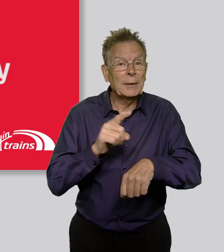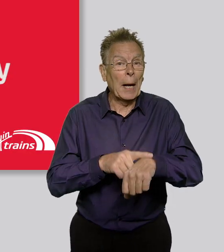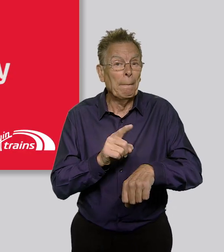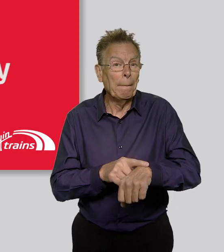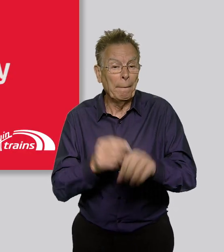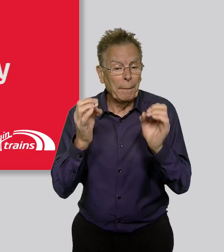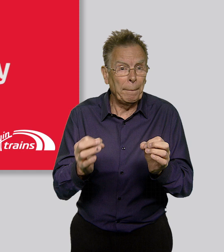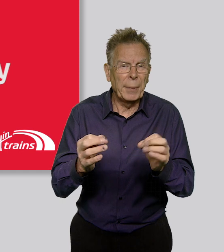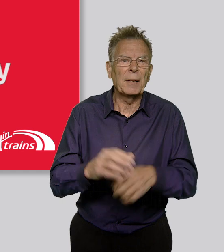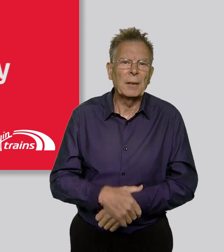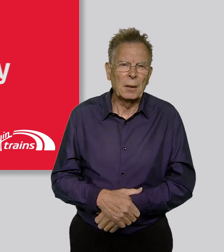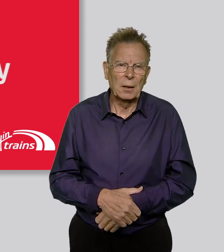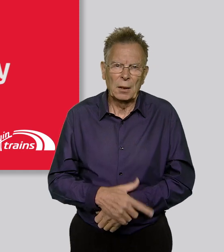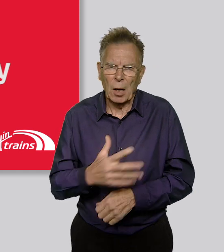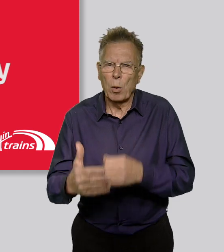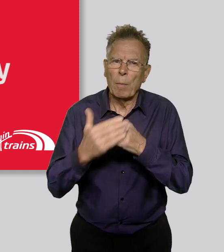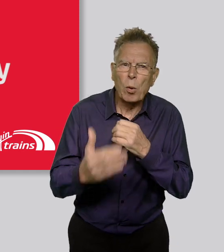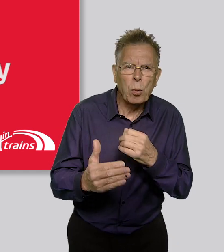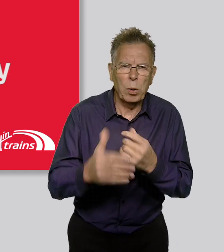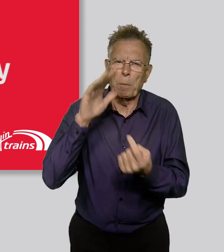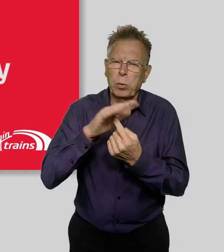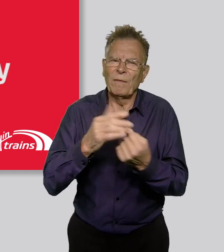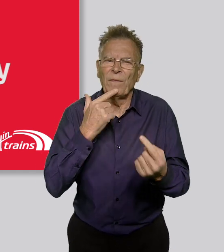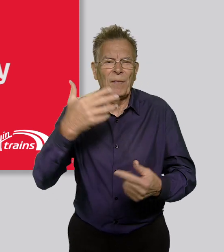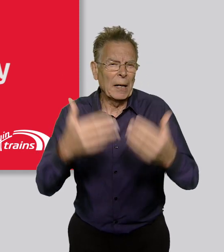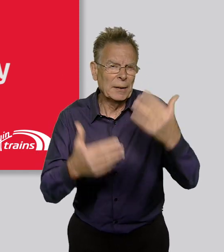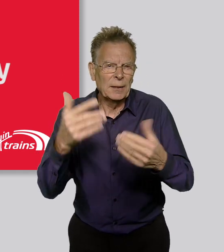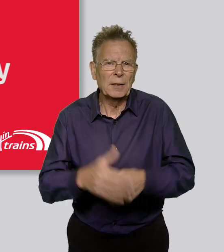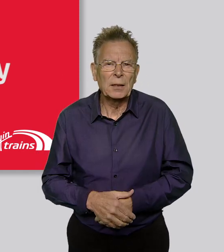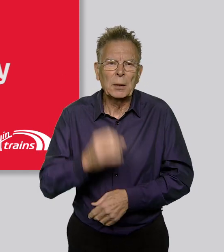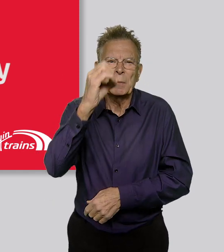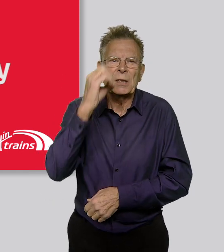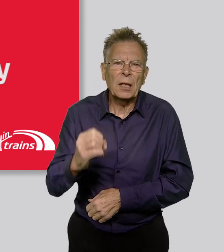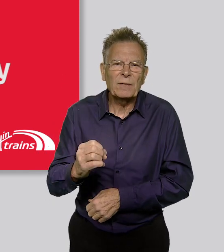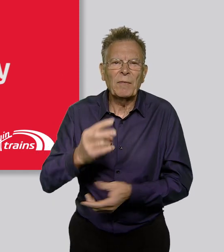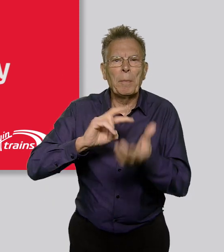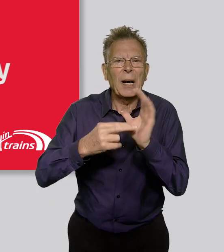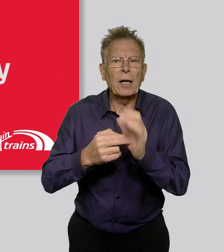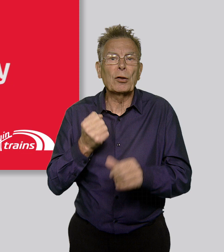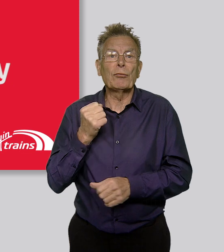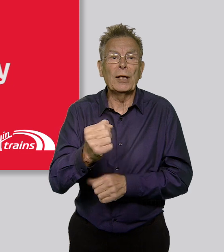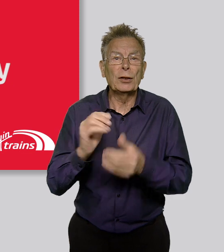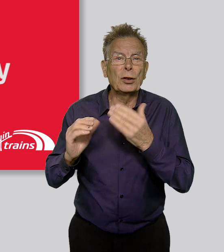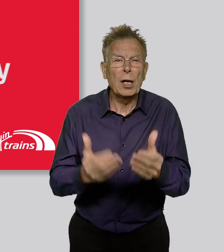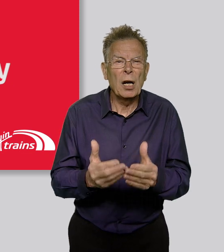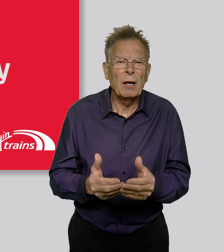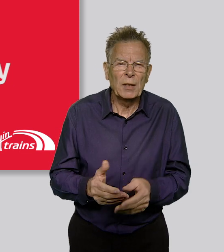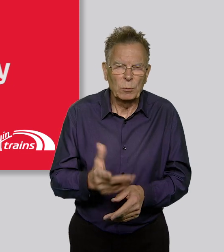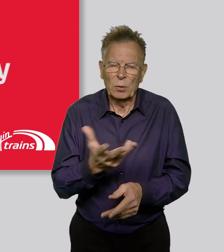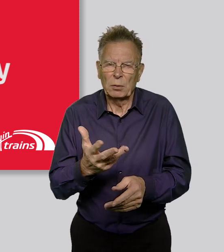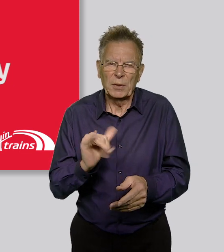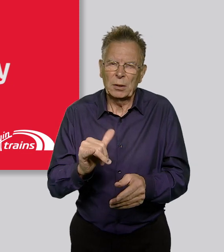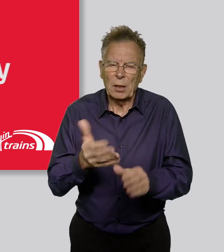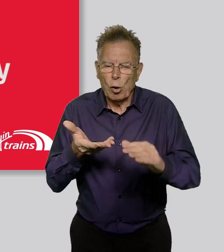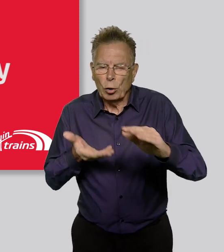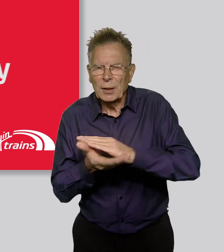Train punctuality. And now for the all-important figures. The percentage of planned train services that were